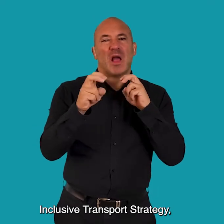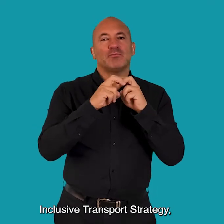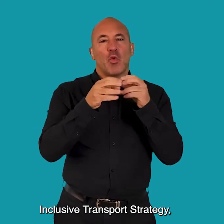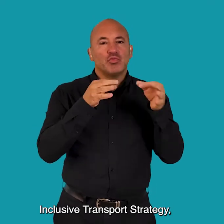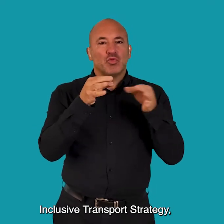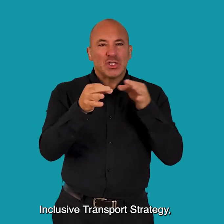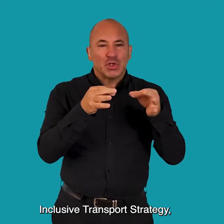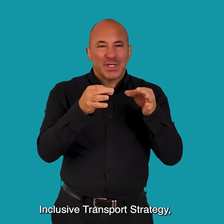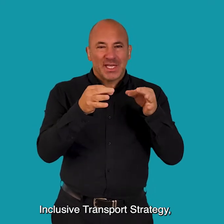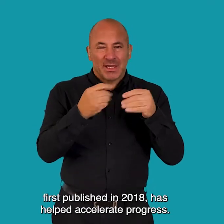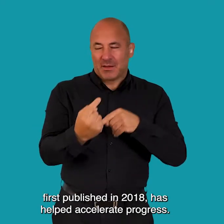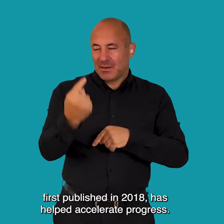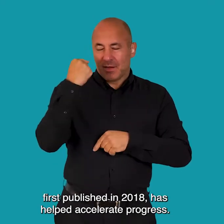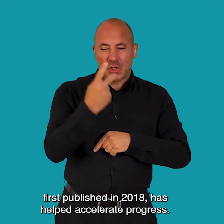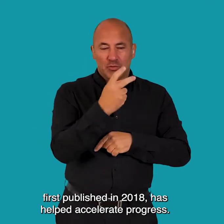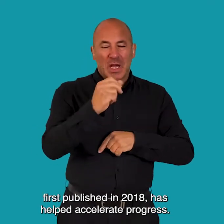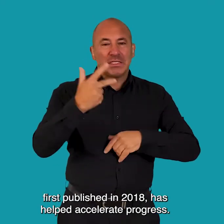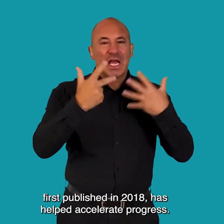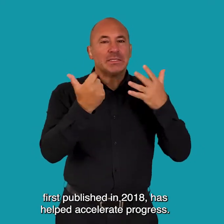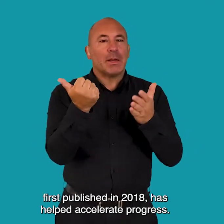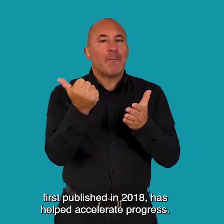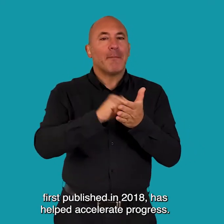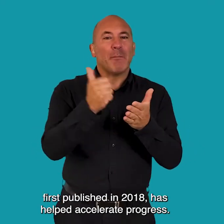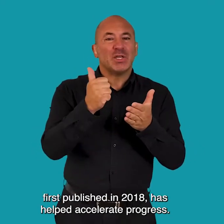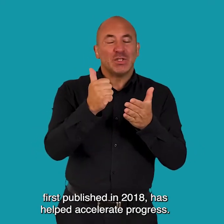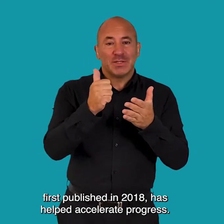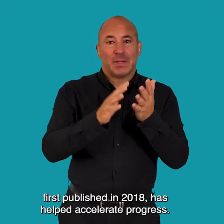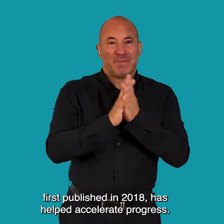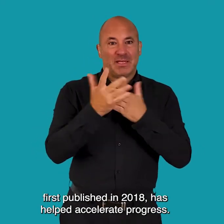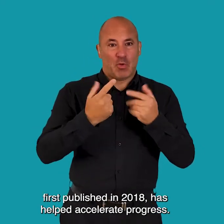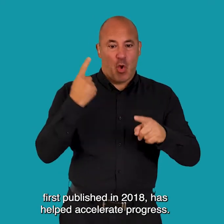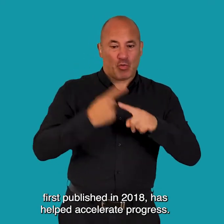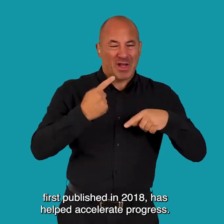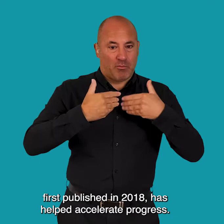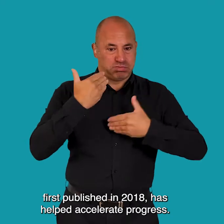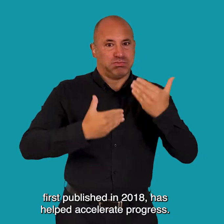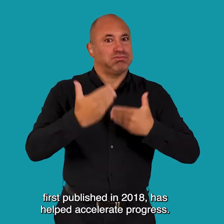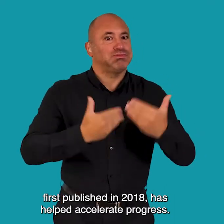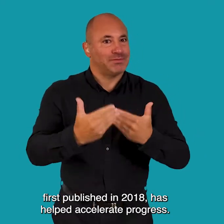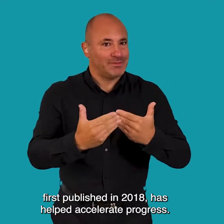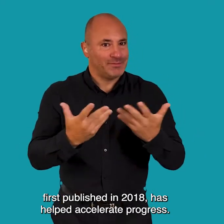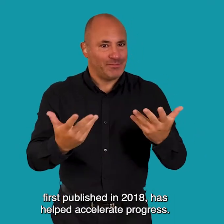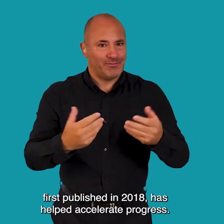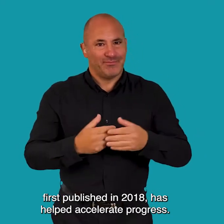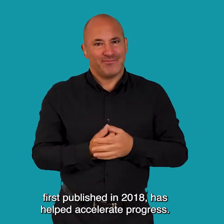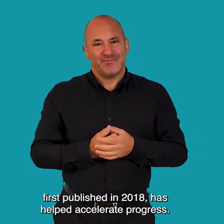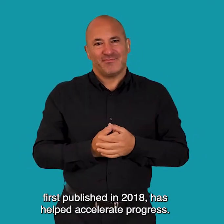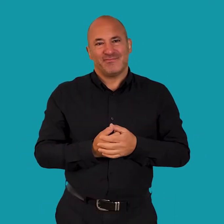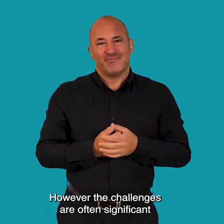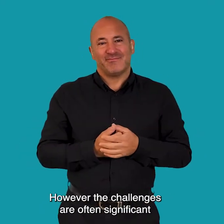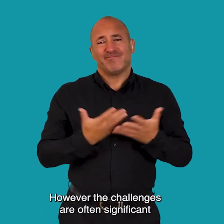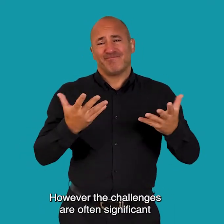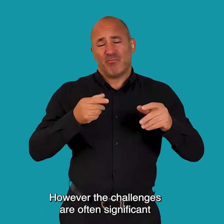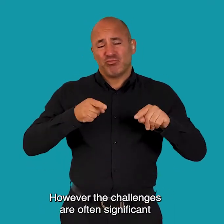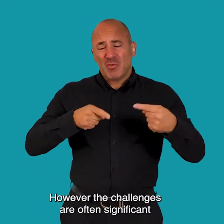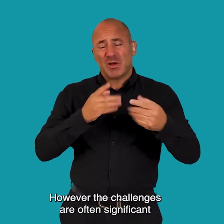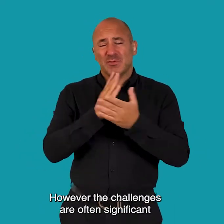Transport Strategy, first published in 2018, has helped accelerate progress. However, the challenges are